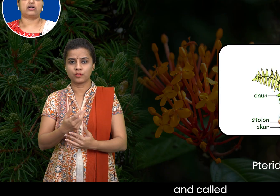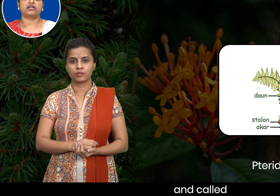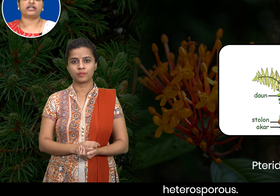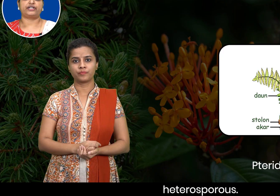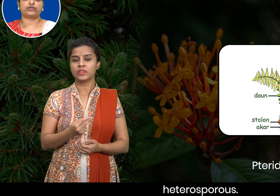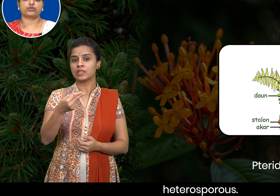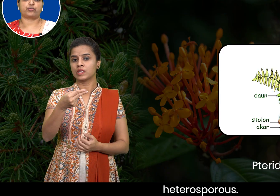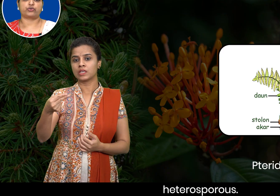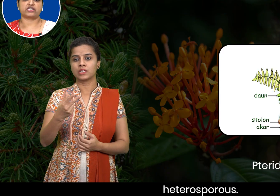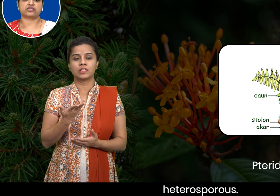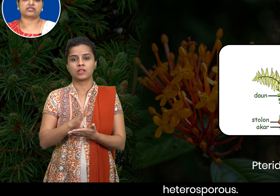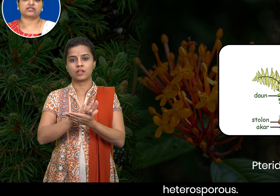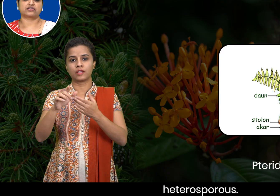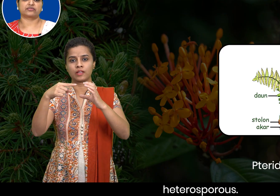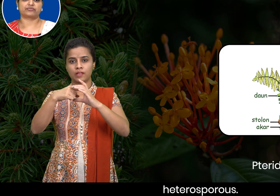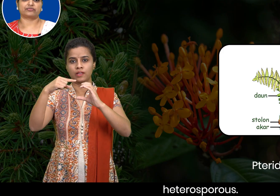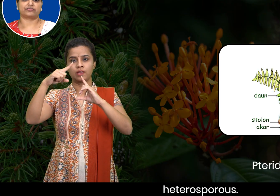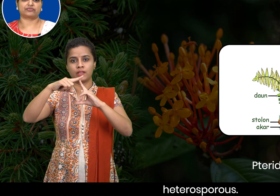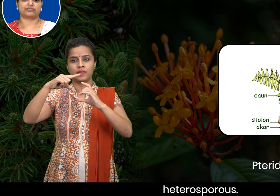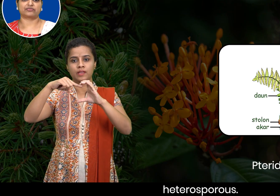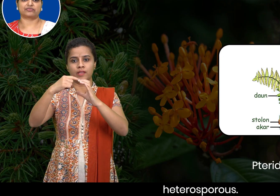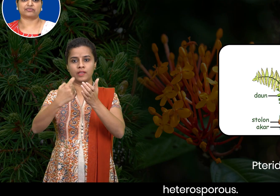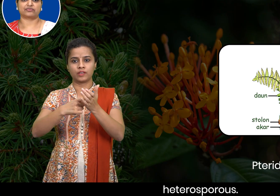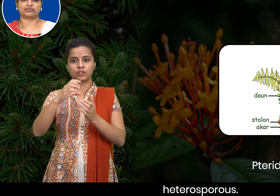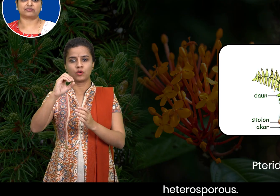and called heterosporous.